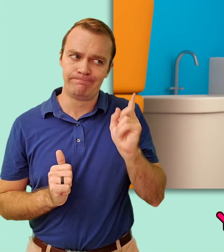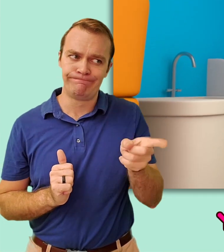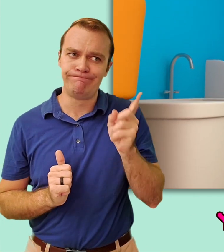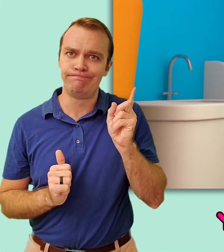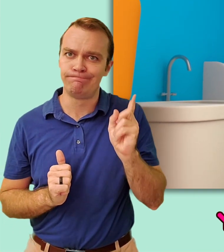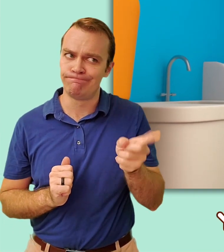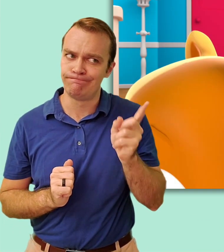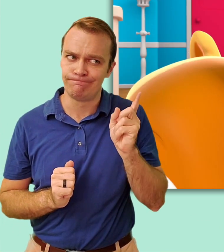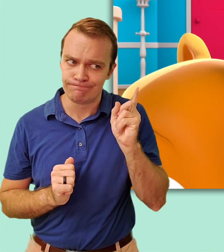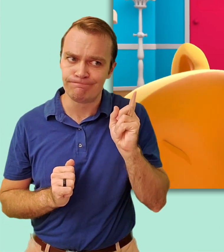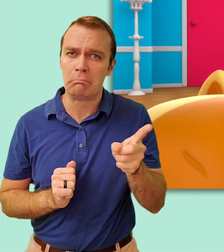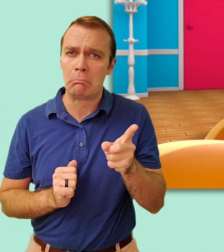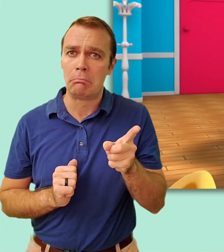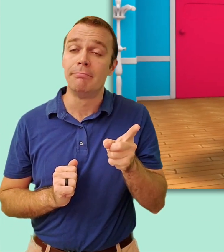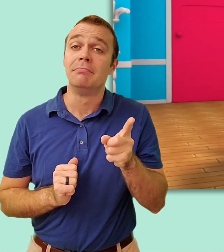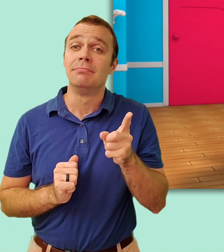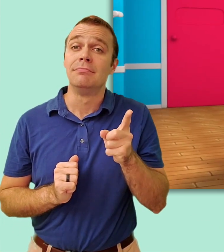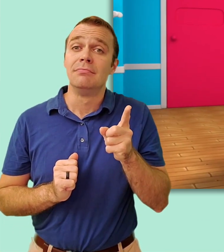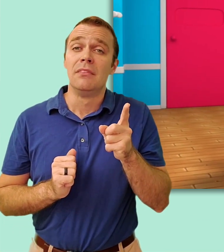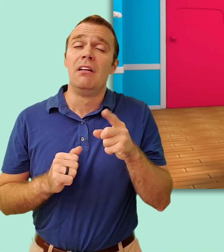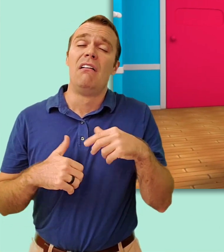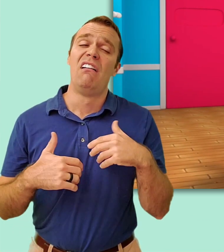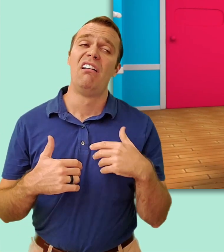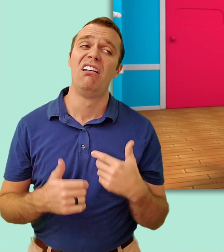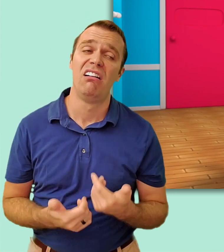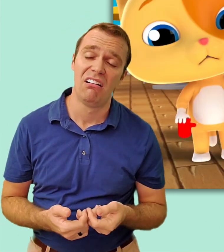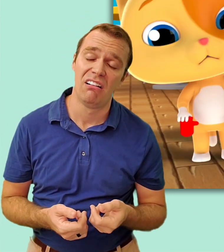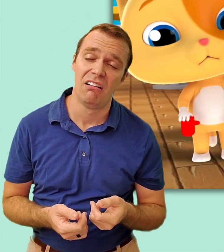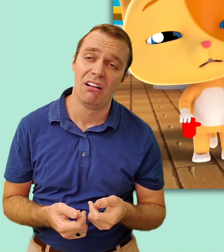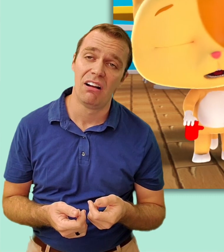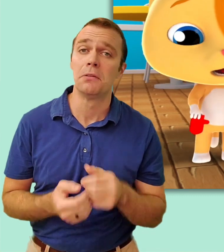naughty kittens? They began to sigh.